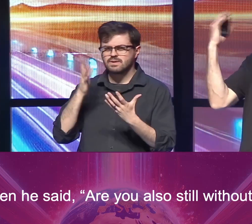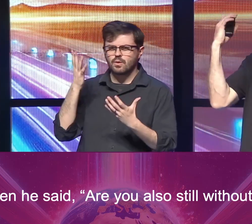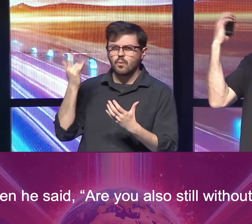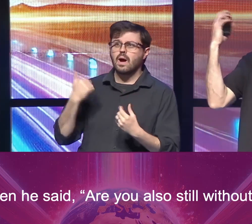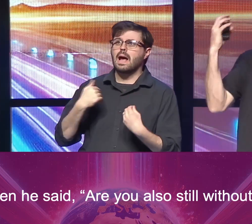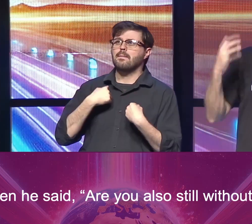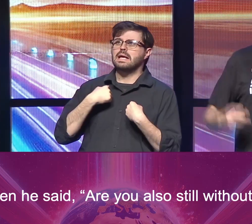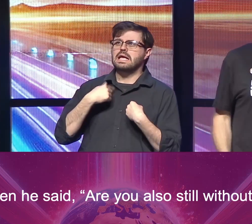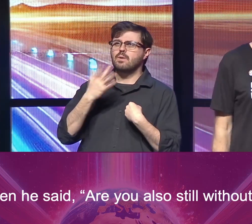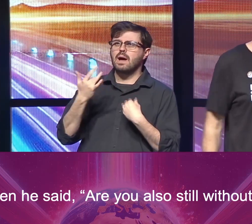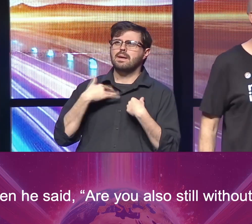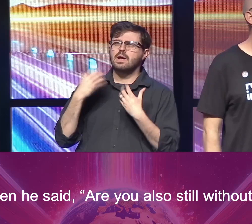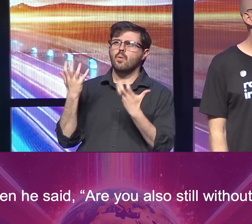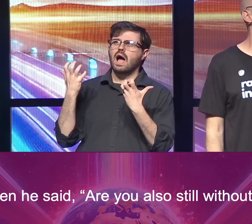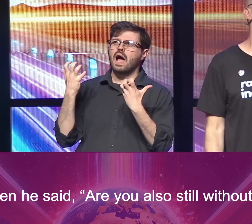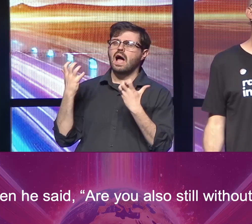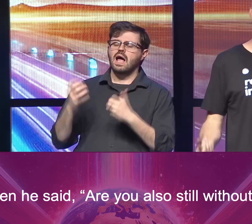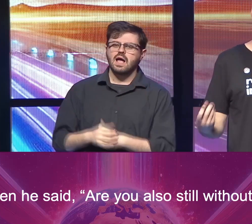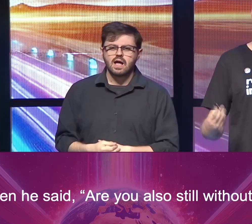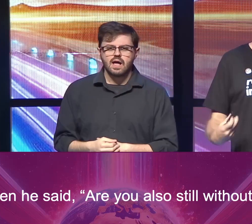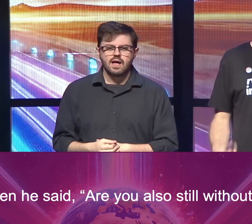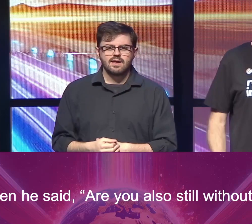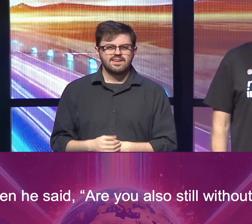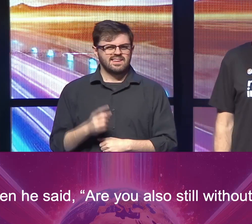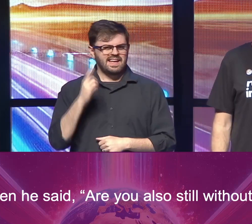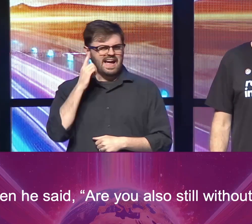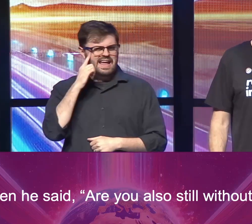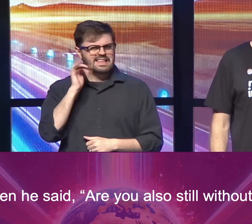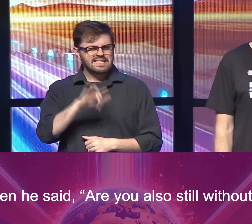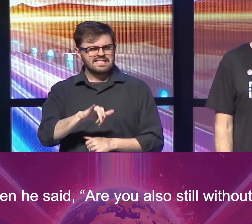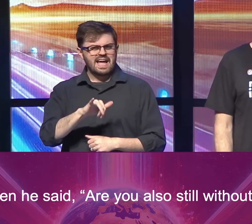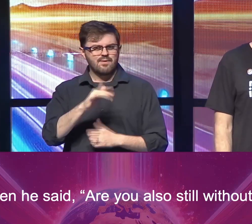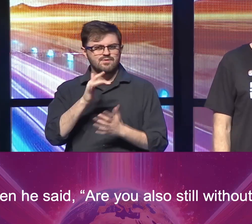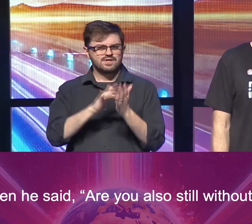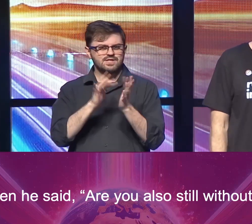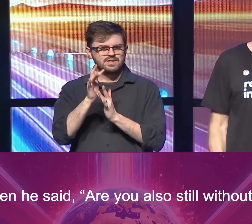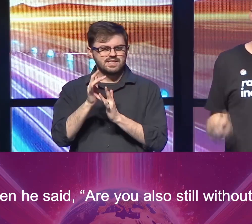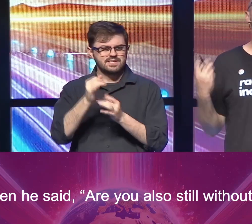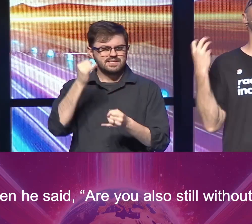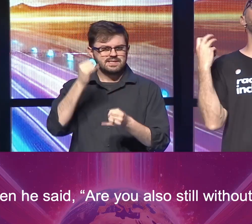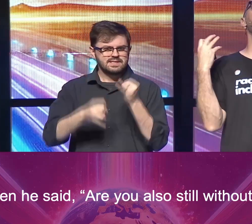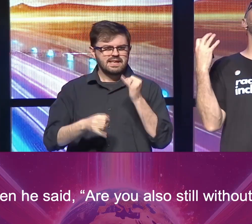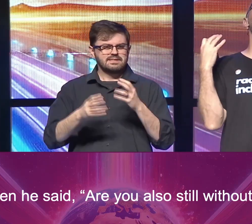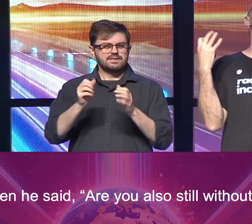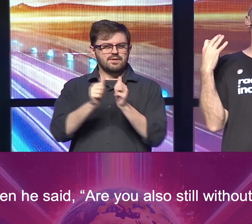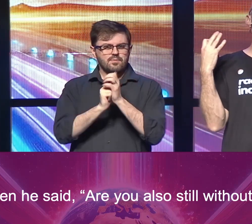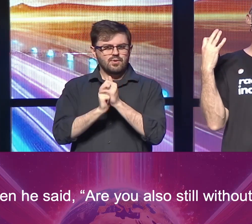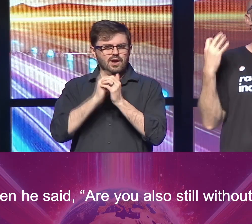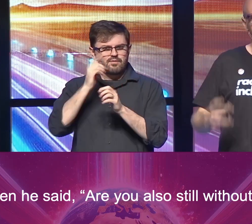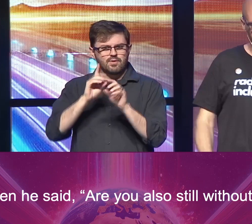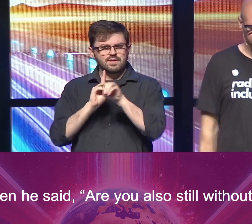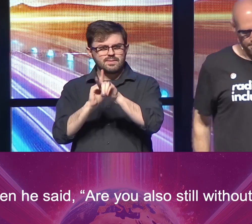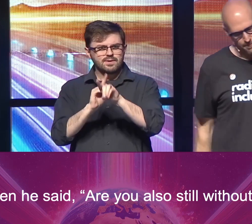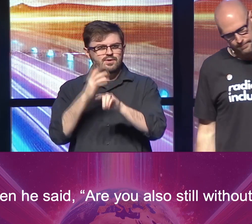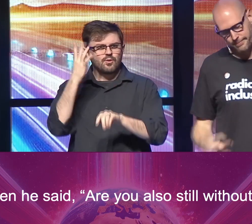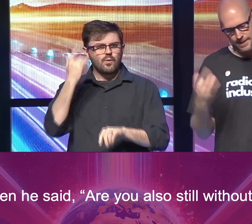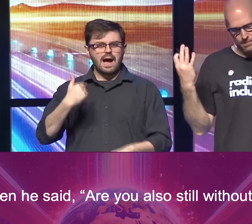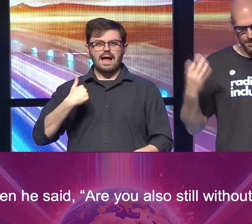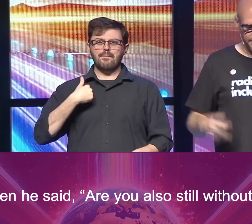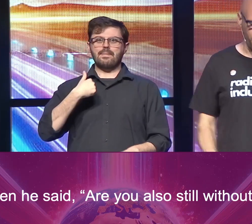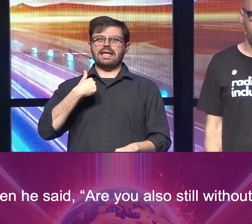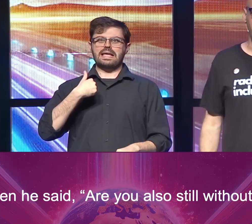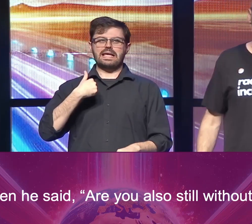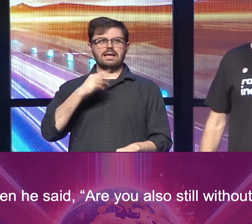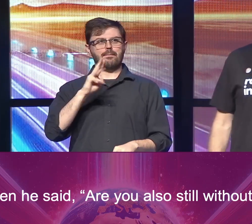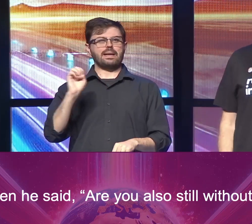me, God? You know, I have a feeling that was like Jesus' ultimate prayer around the disciples. Why me? He